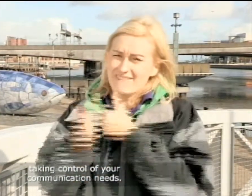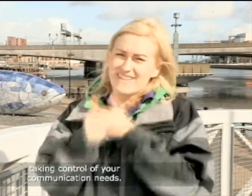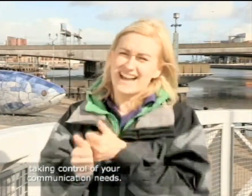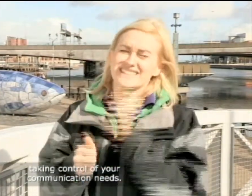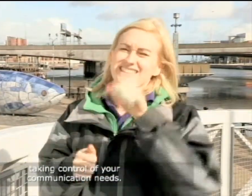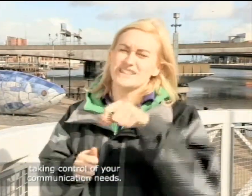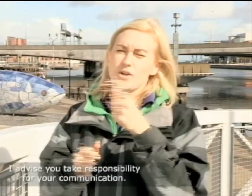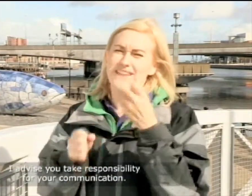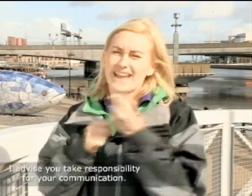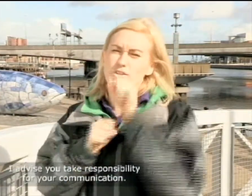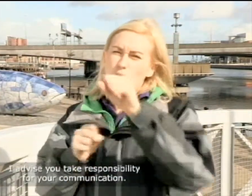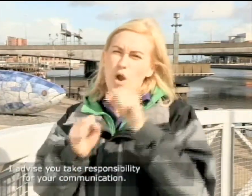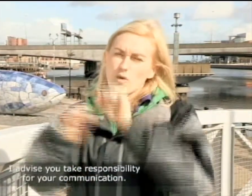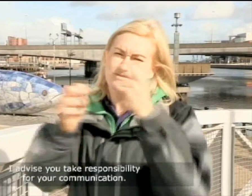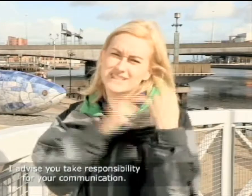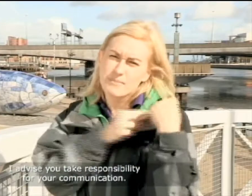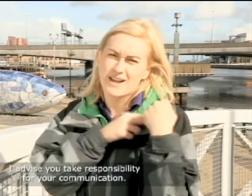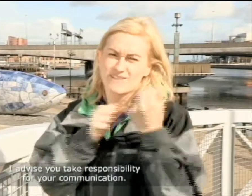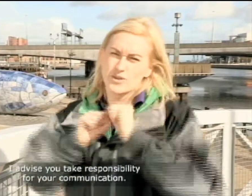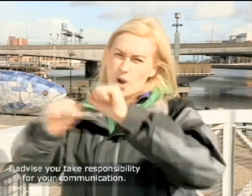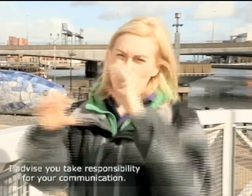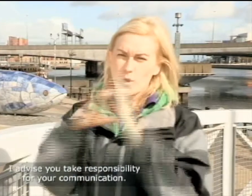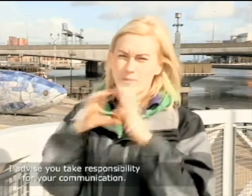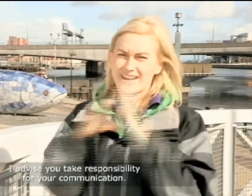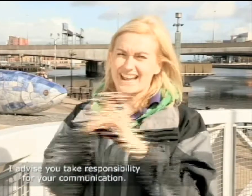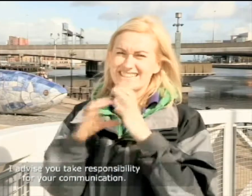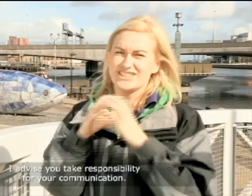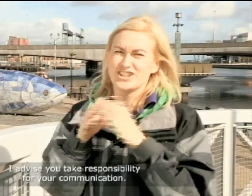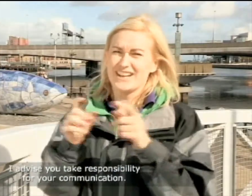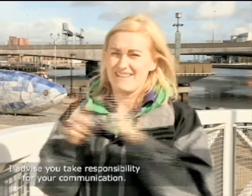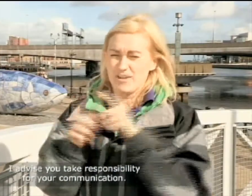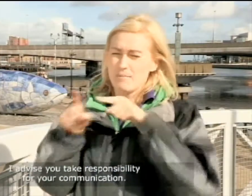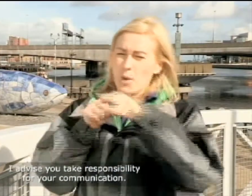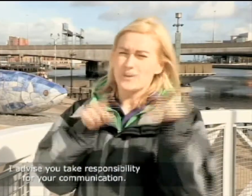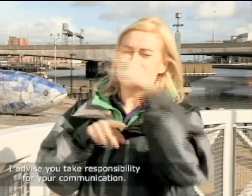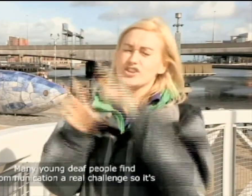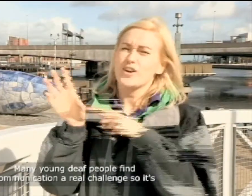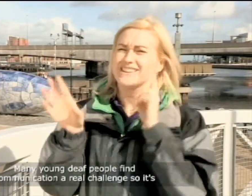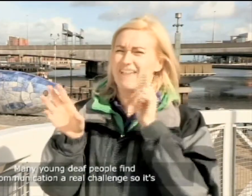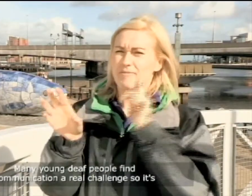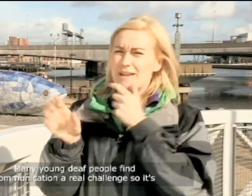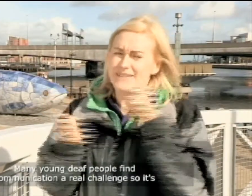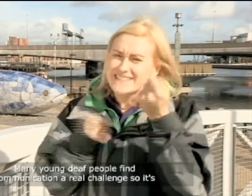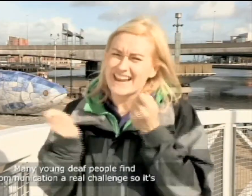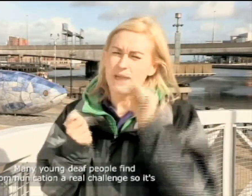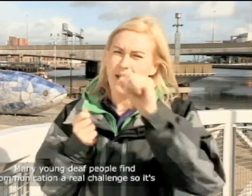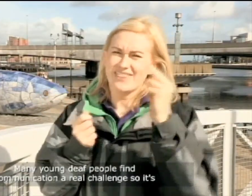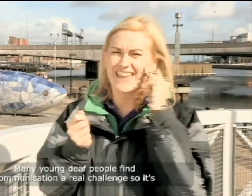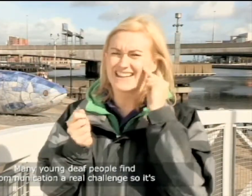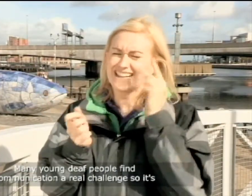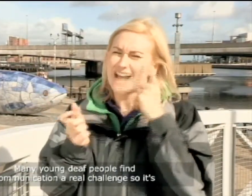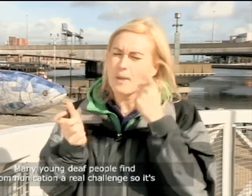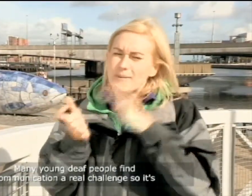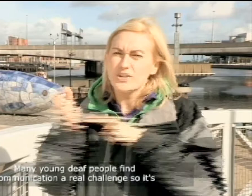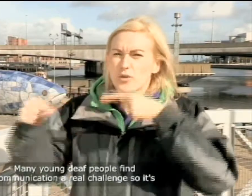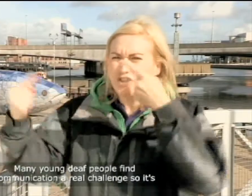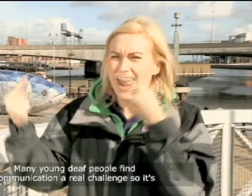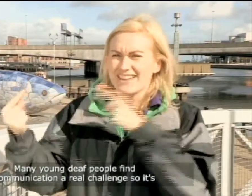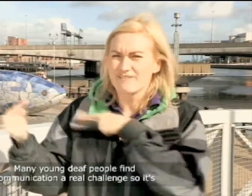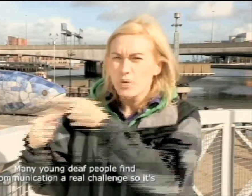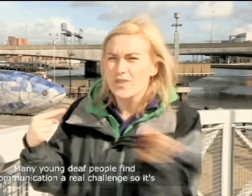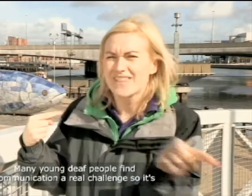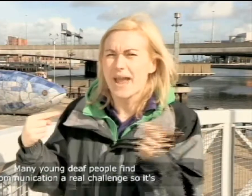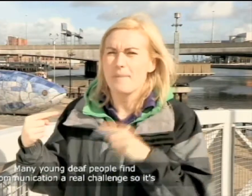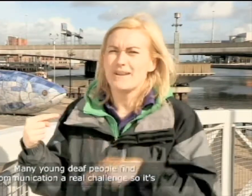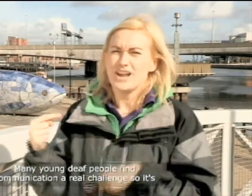communication needs. I advise you take responsibility for your communication. Many young deaf people find communication a real